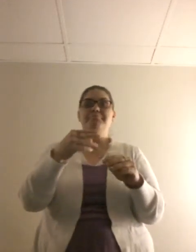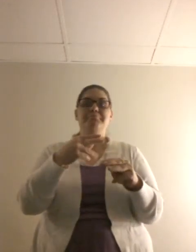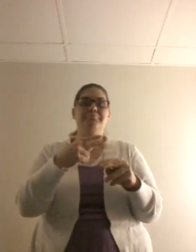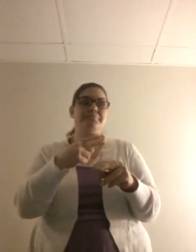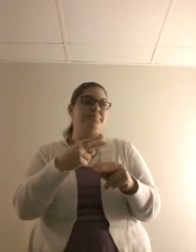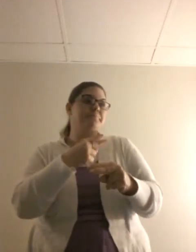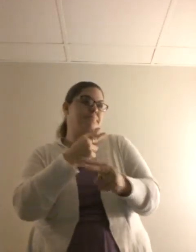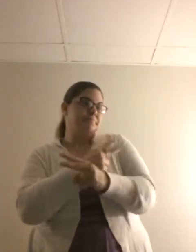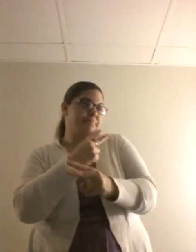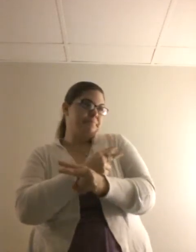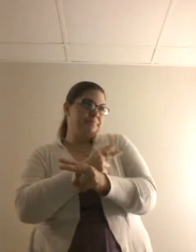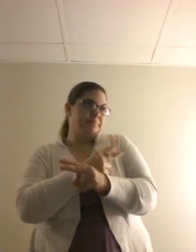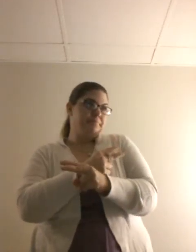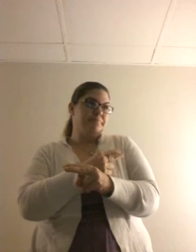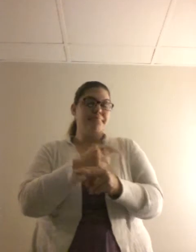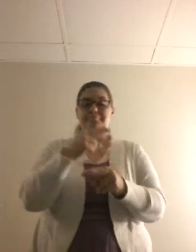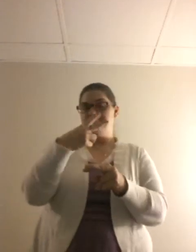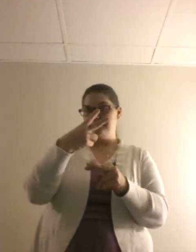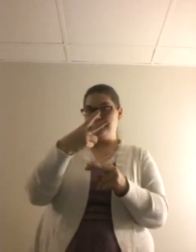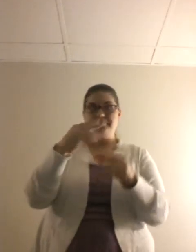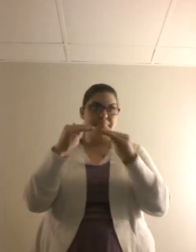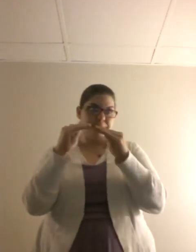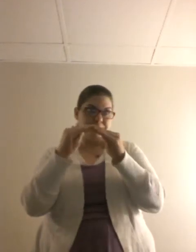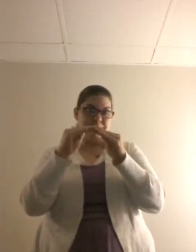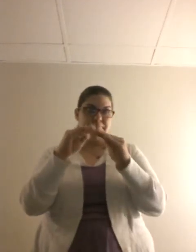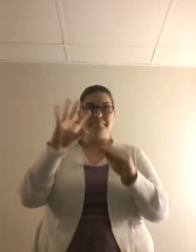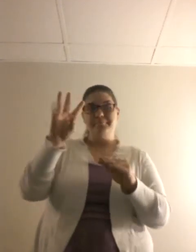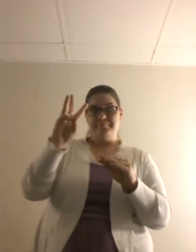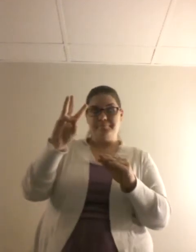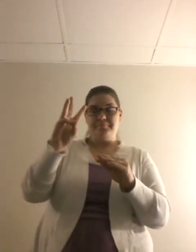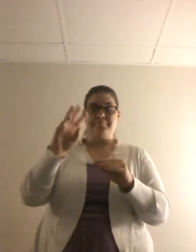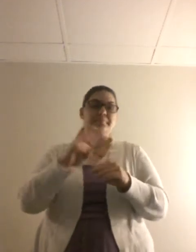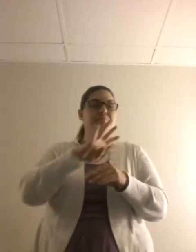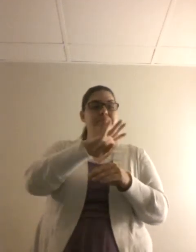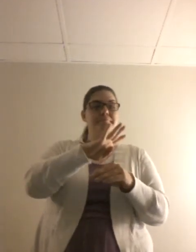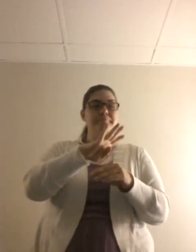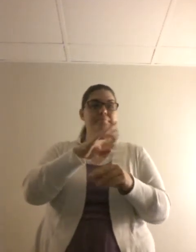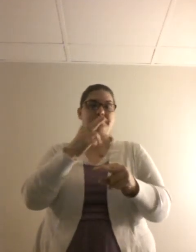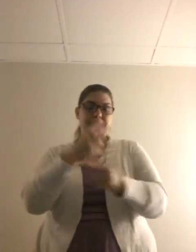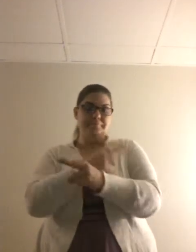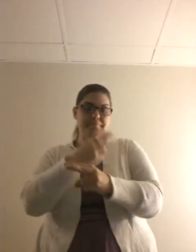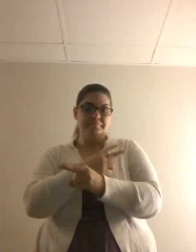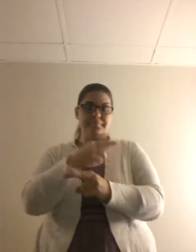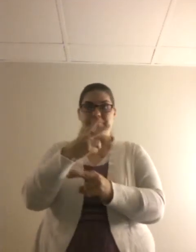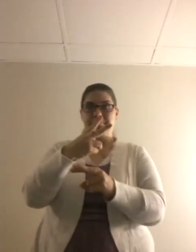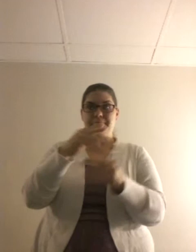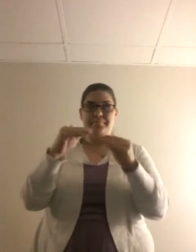3/4. And I can use any number to multiply those by. I can do times